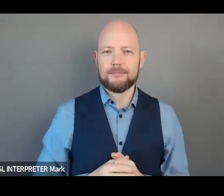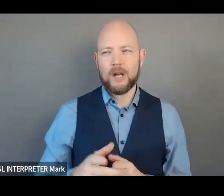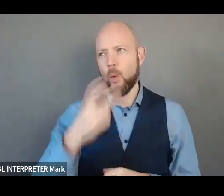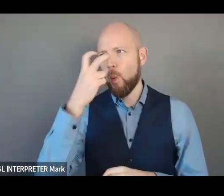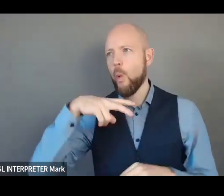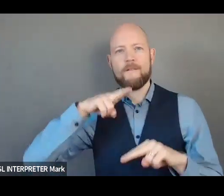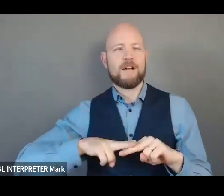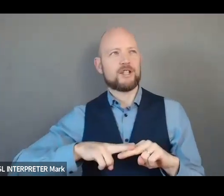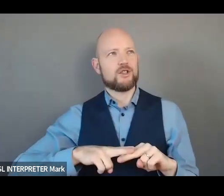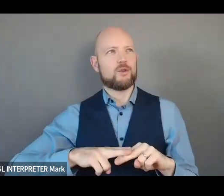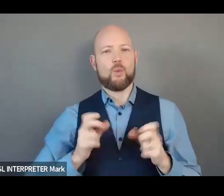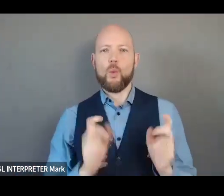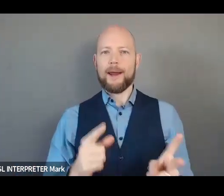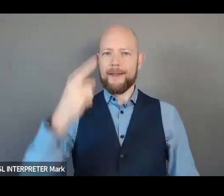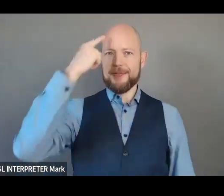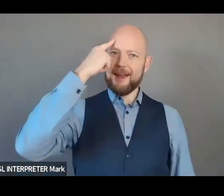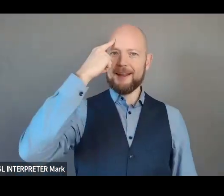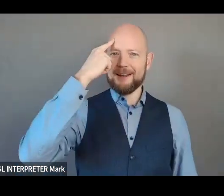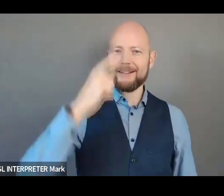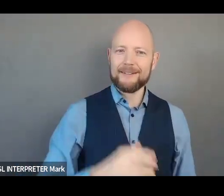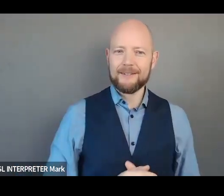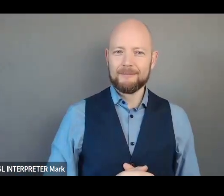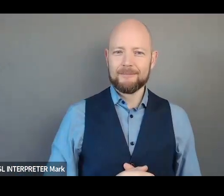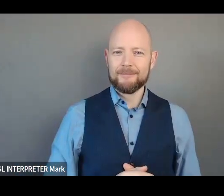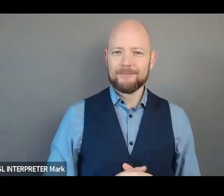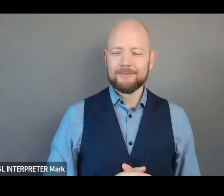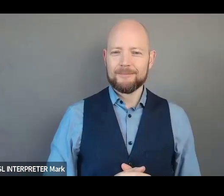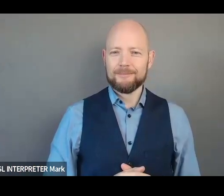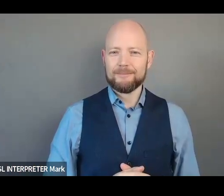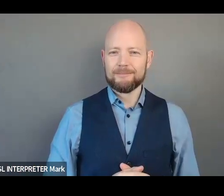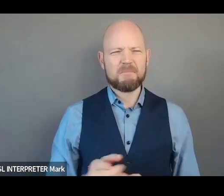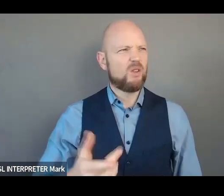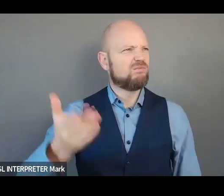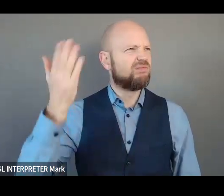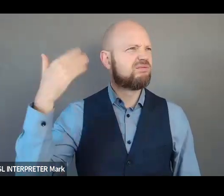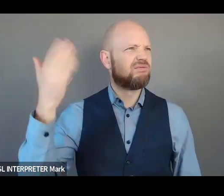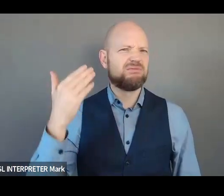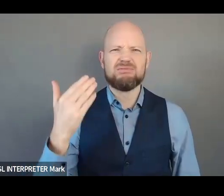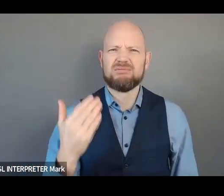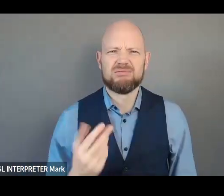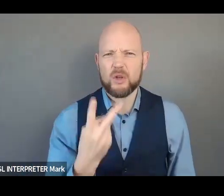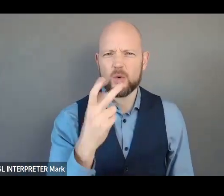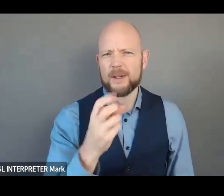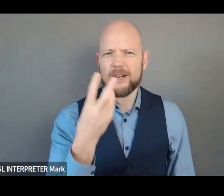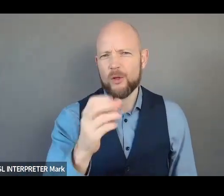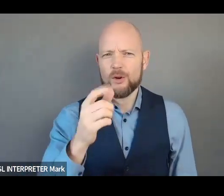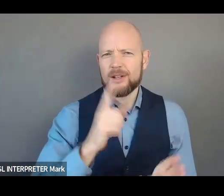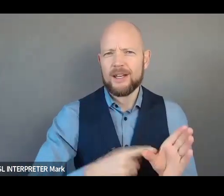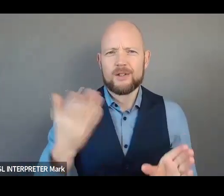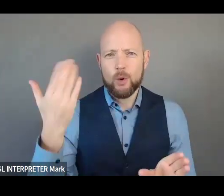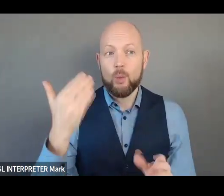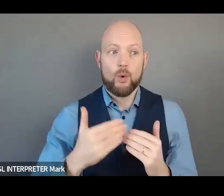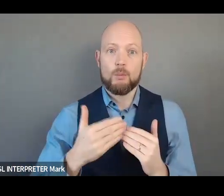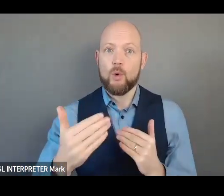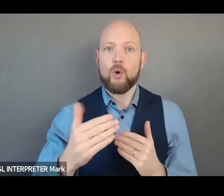how workplaces probably worked a lot more commonly going back several decades. Co-creation is just